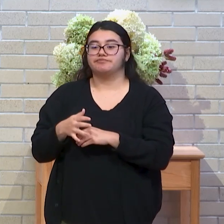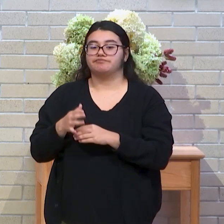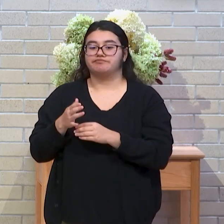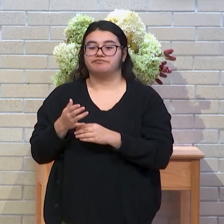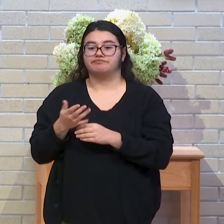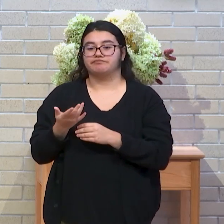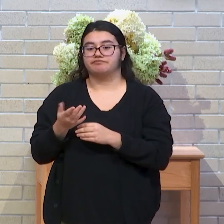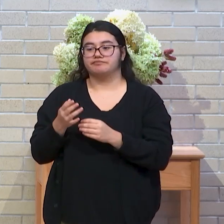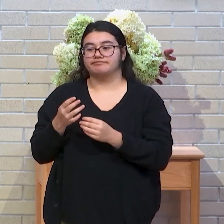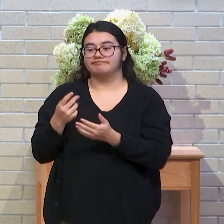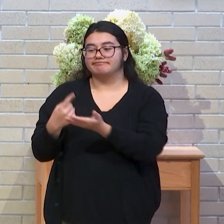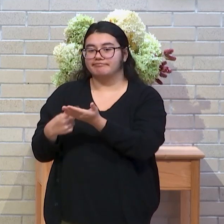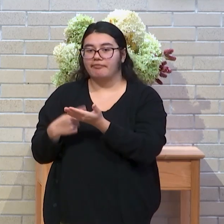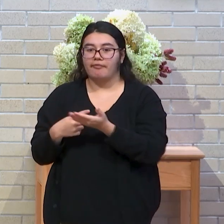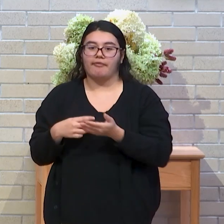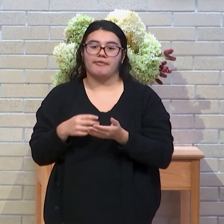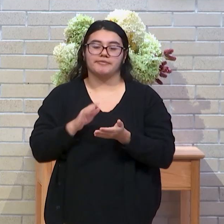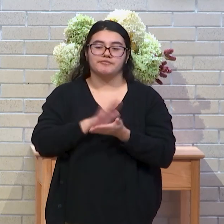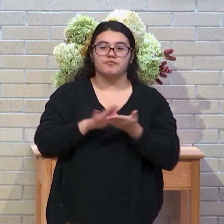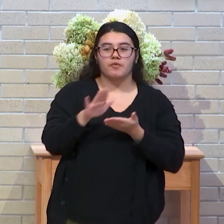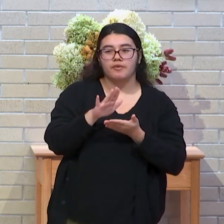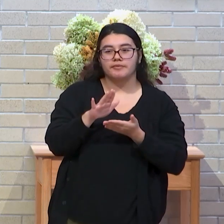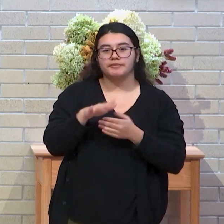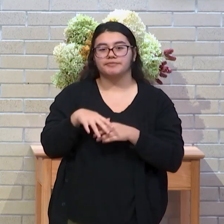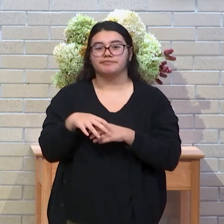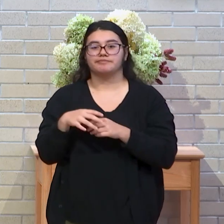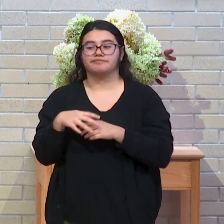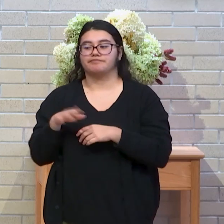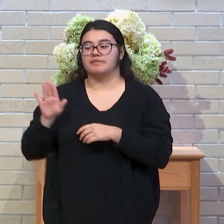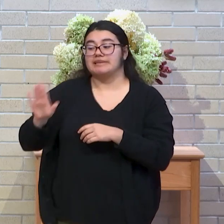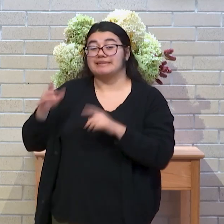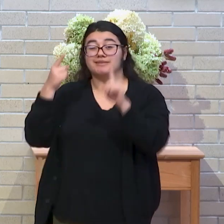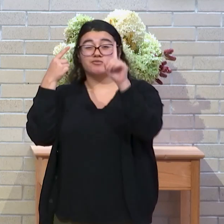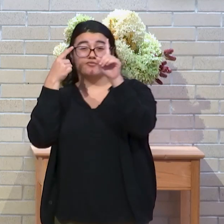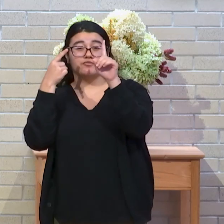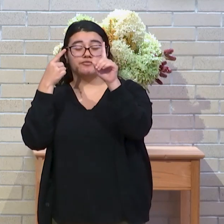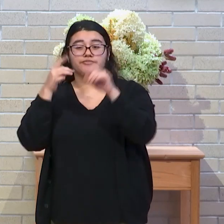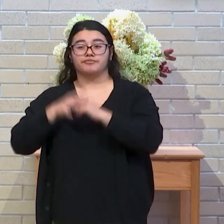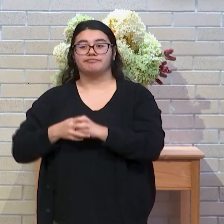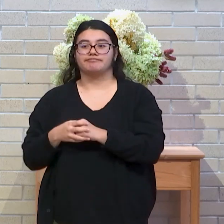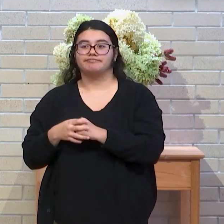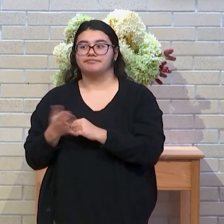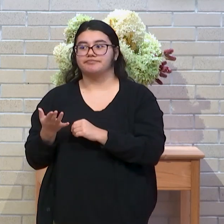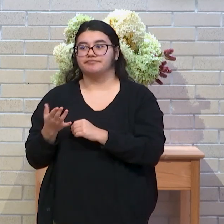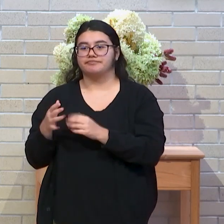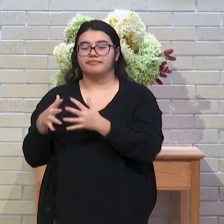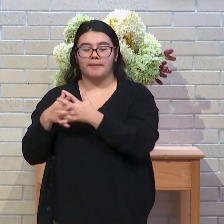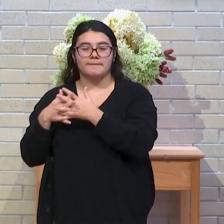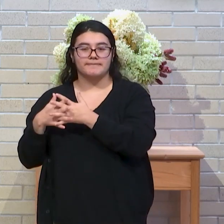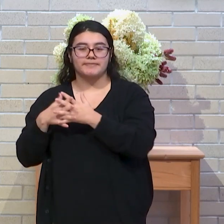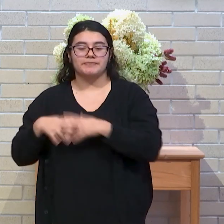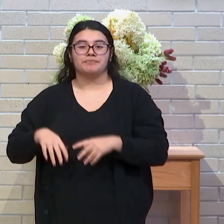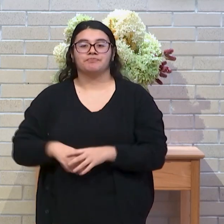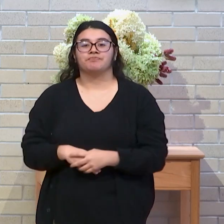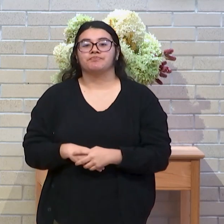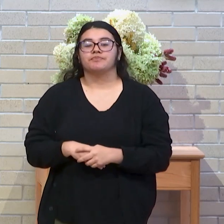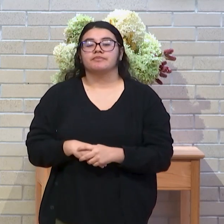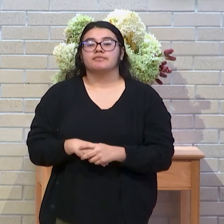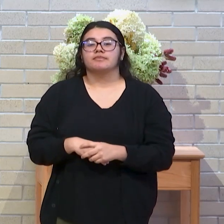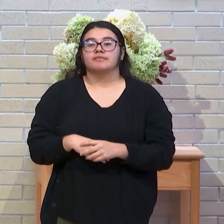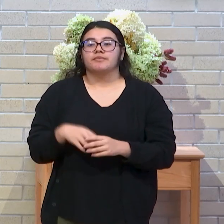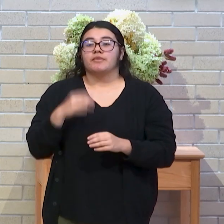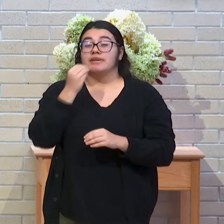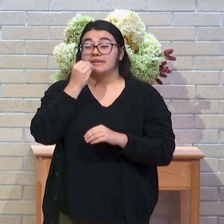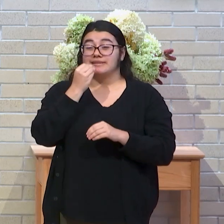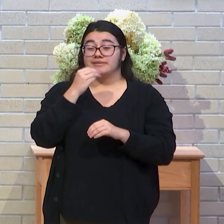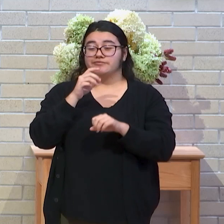and his goals, and answering his questions about the U.S. As dinner hours wrapped up, the dining hall transformed. Suddenly, most of